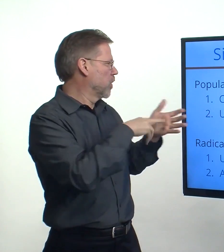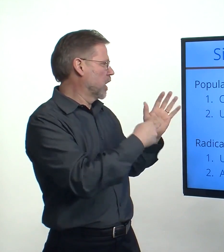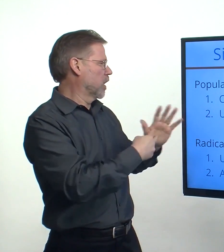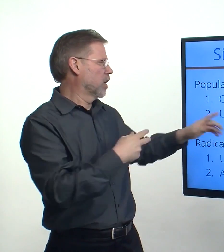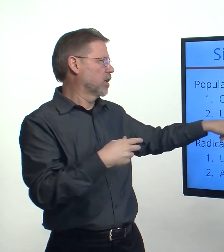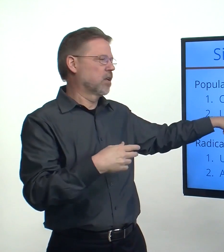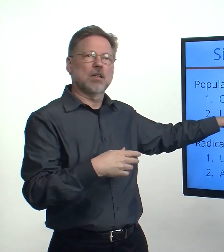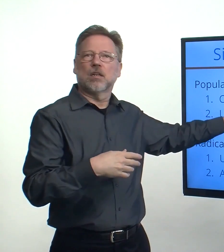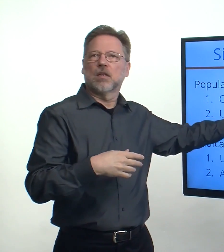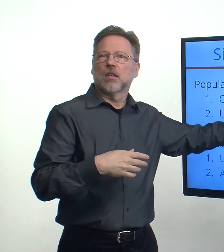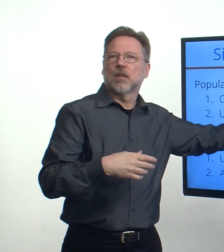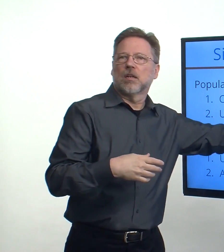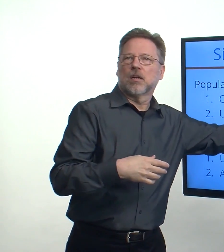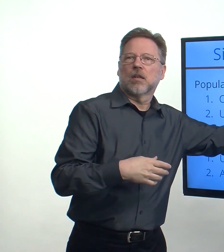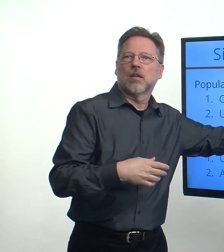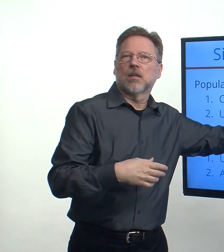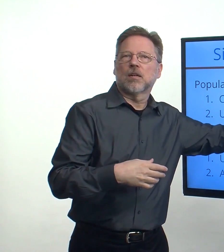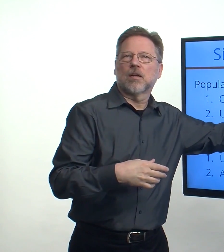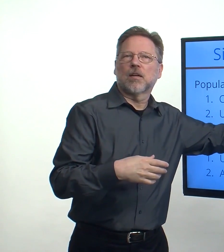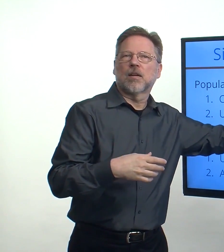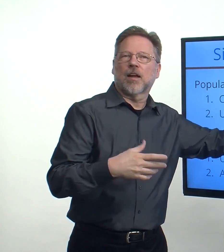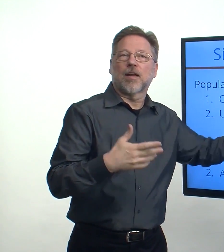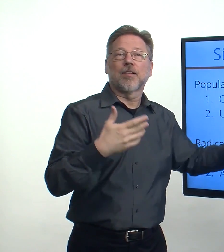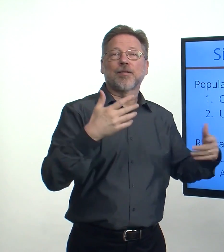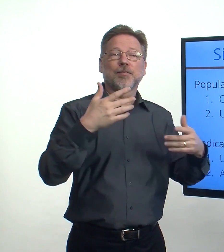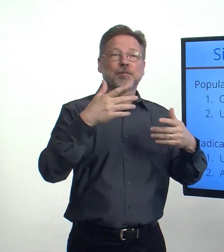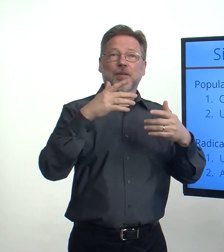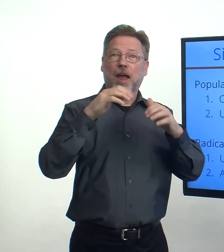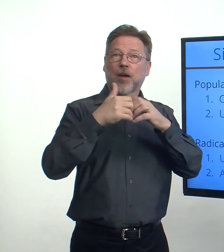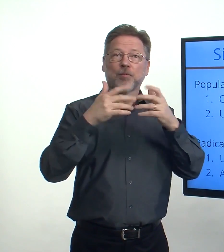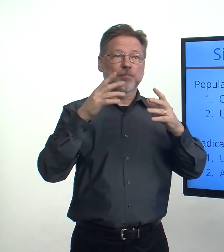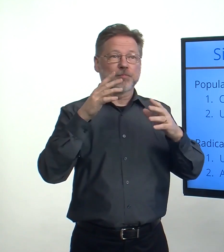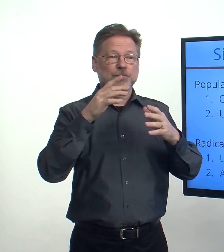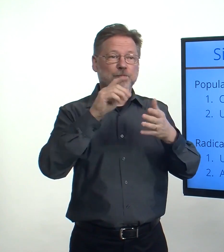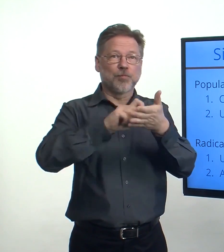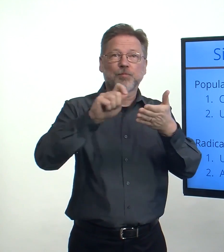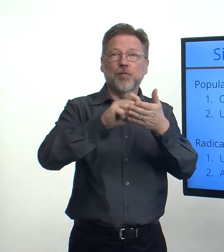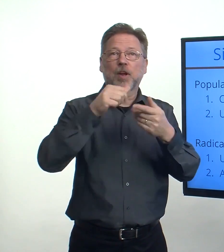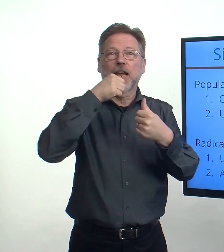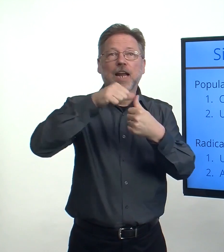is by sorting the glosses alphabetically according to their orthography.